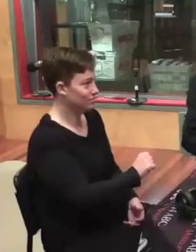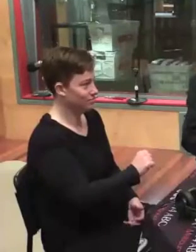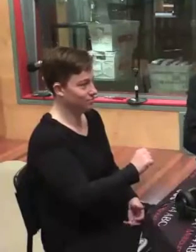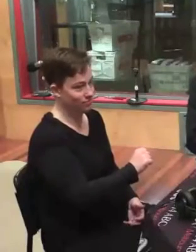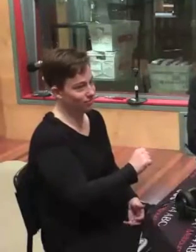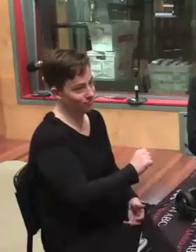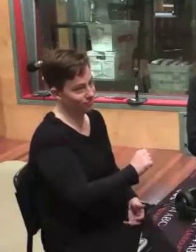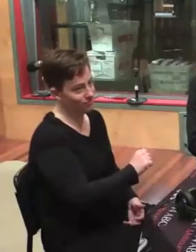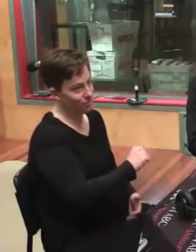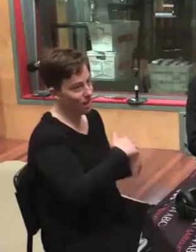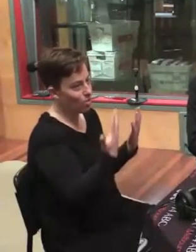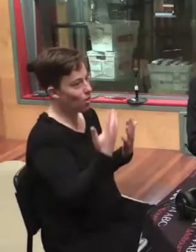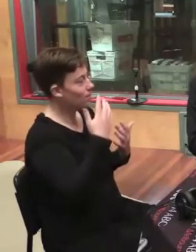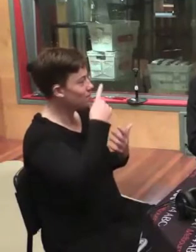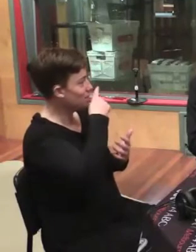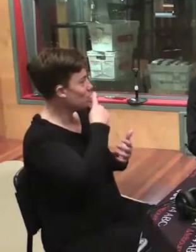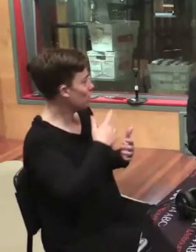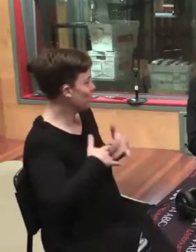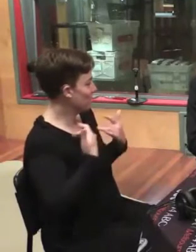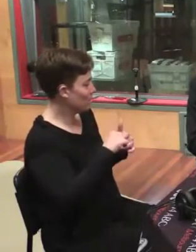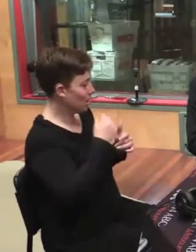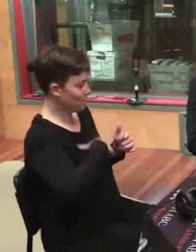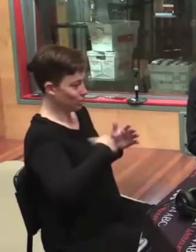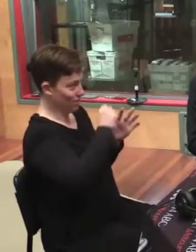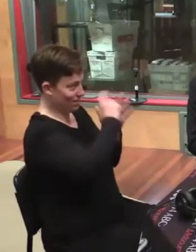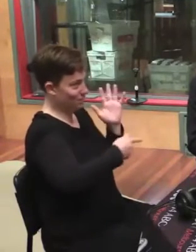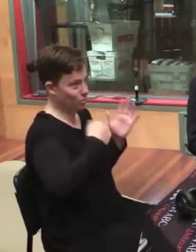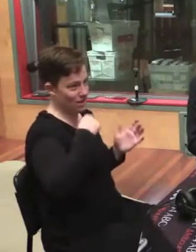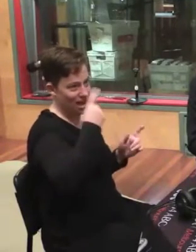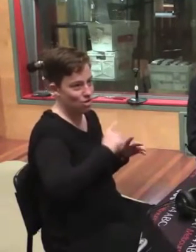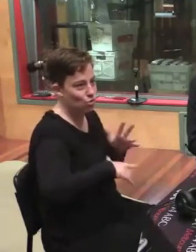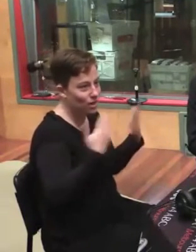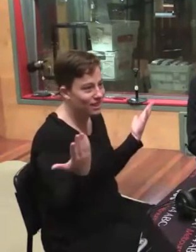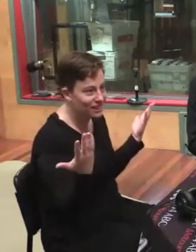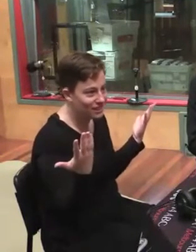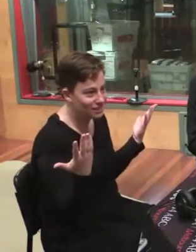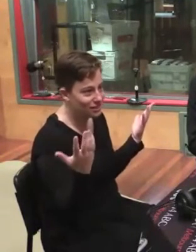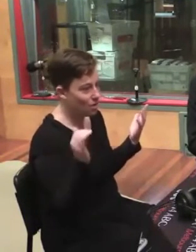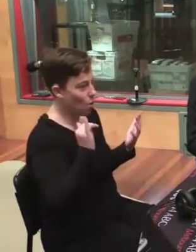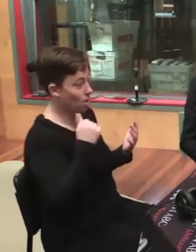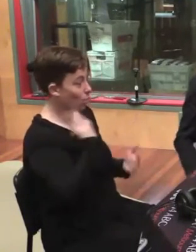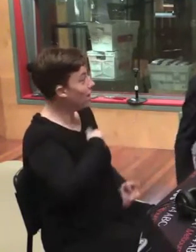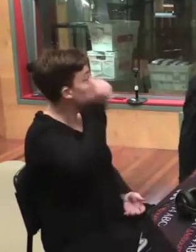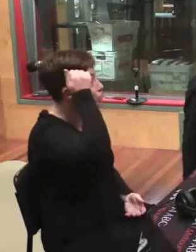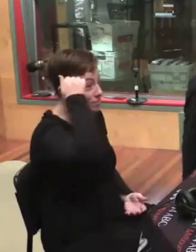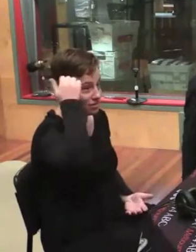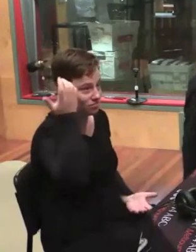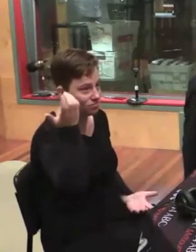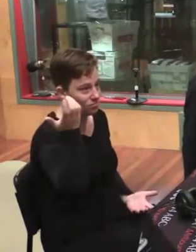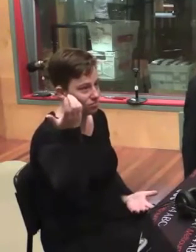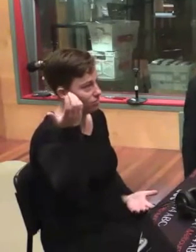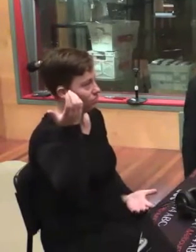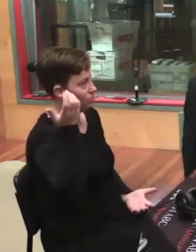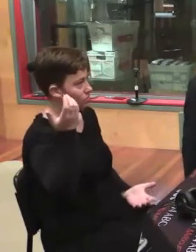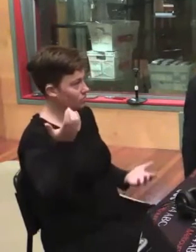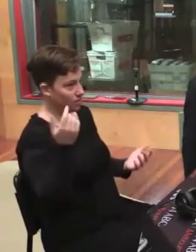Well, I think people's attitude. That's the first thing. You know, I think that people, you know, just make assumptions that because we have a disability,